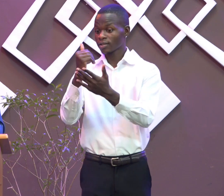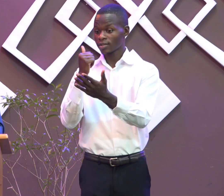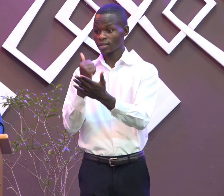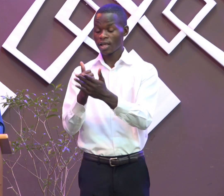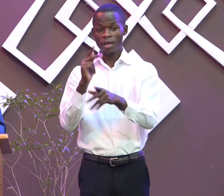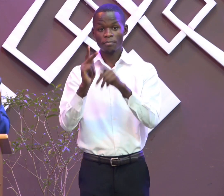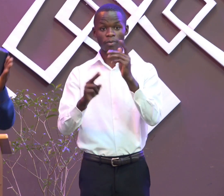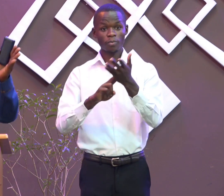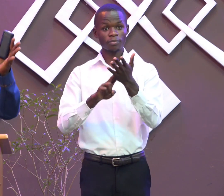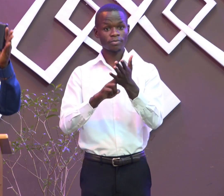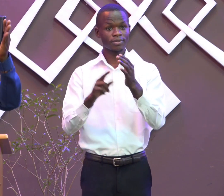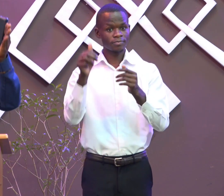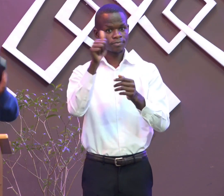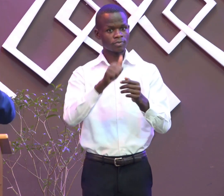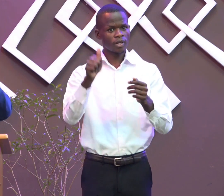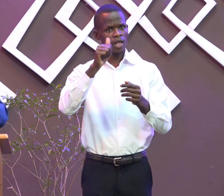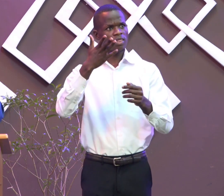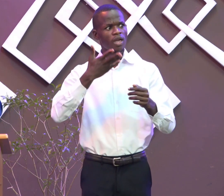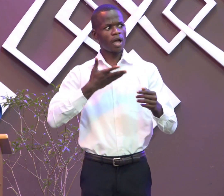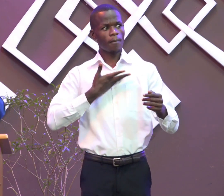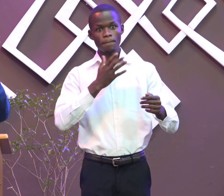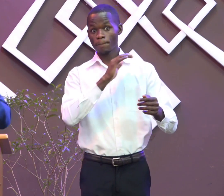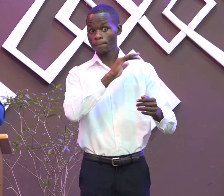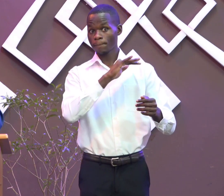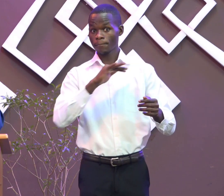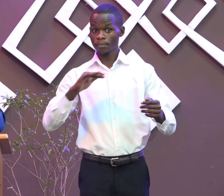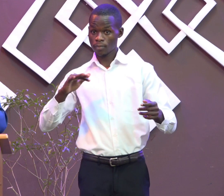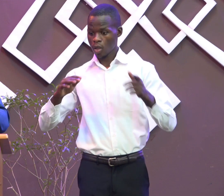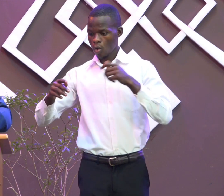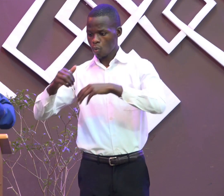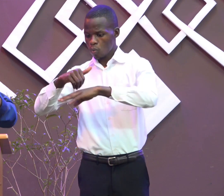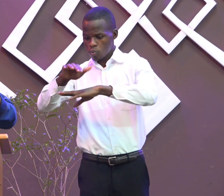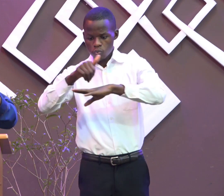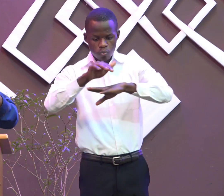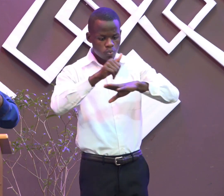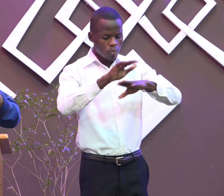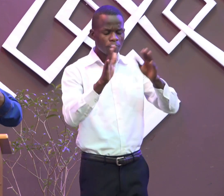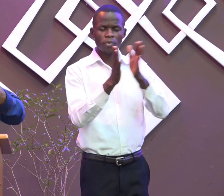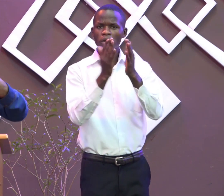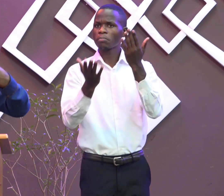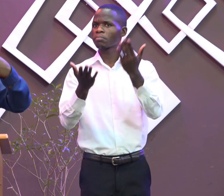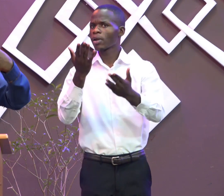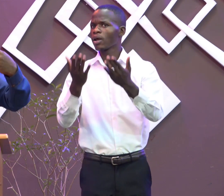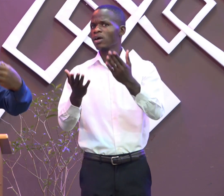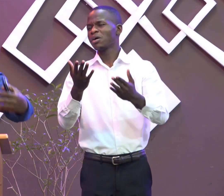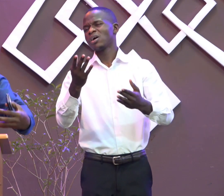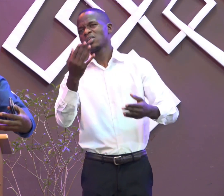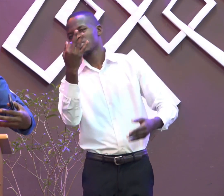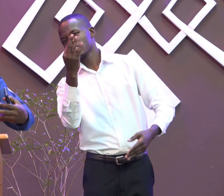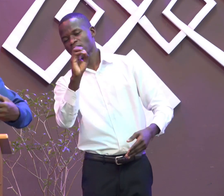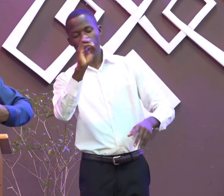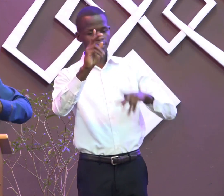aba Airtel, balina a number of transactions. Oba katiba yinzo kusetting anti abantu amakumi